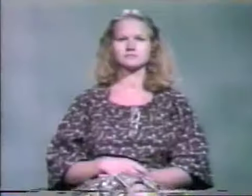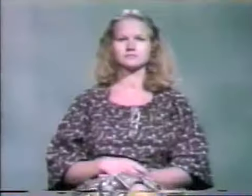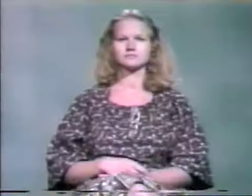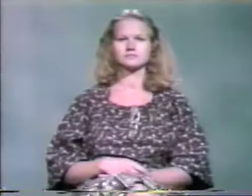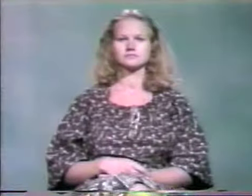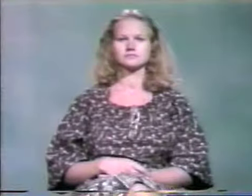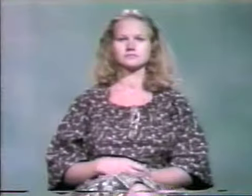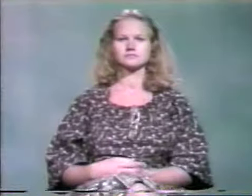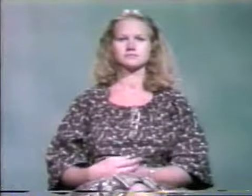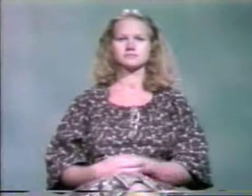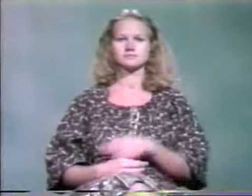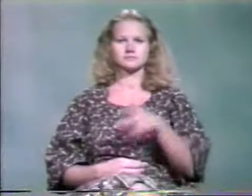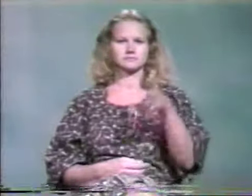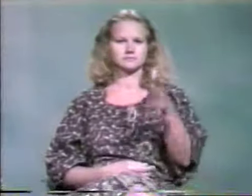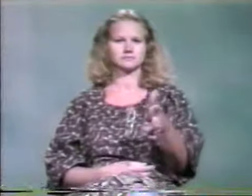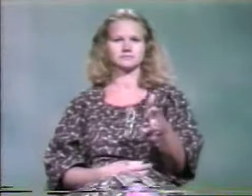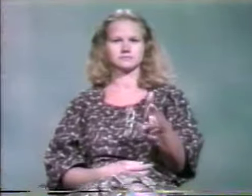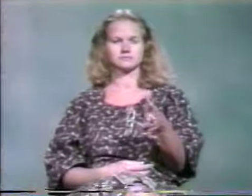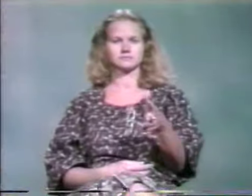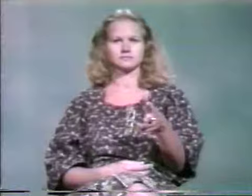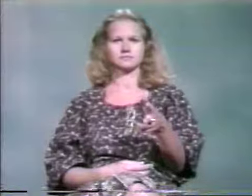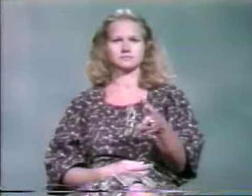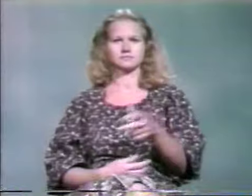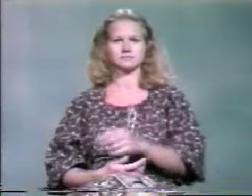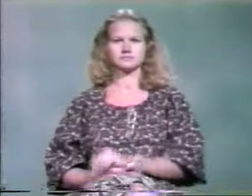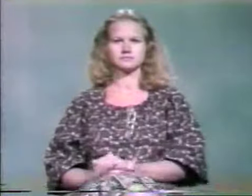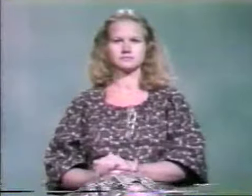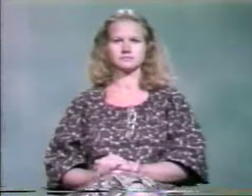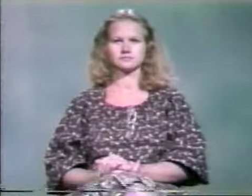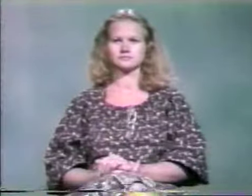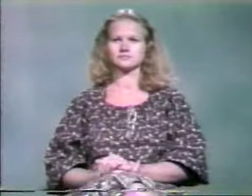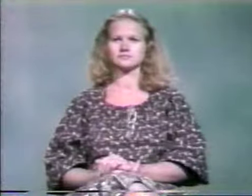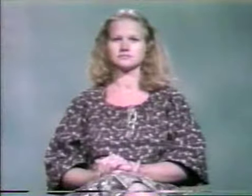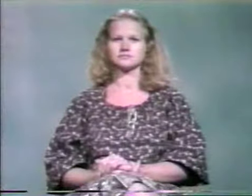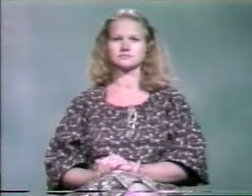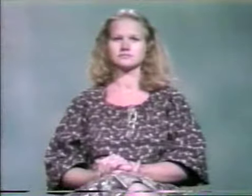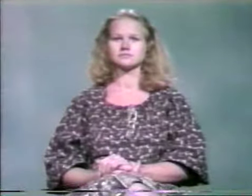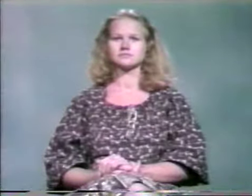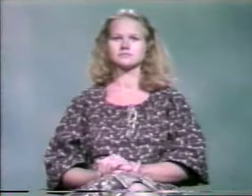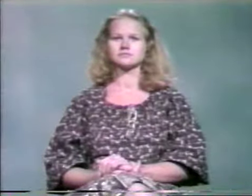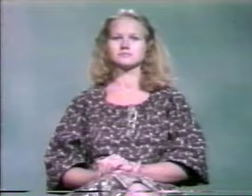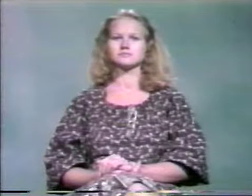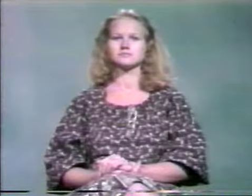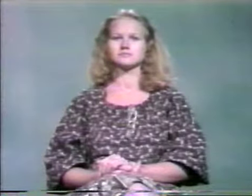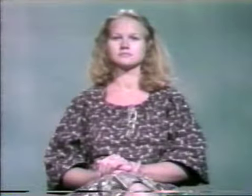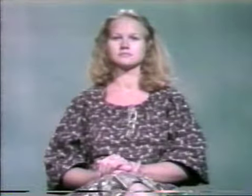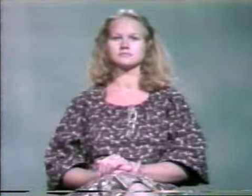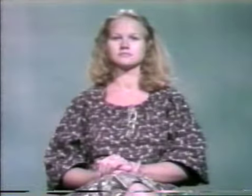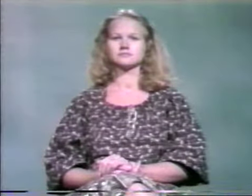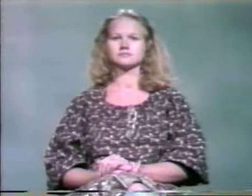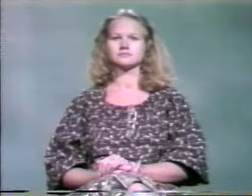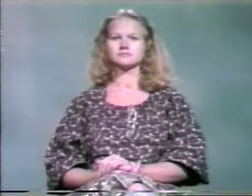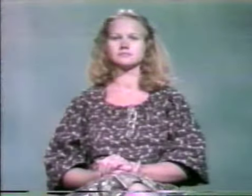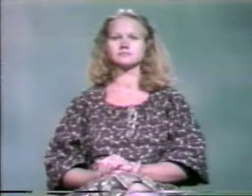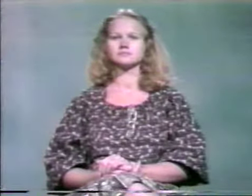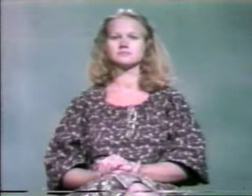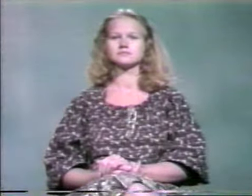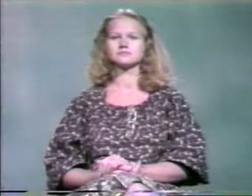You have seen this hand shape used to represent a vehicle such as a car. Here is how you show cars lined up side by